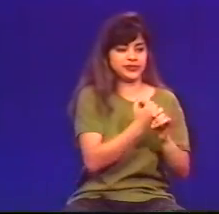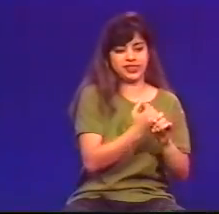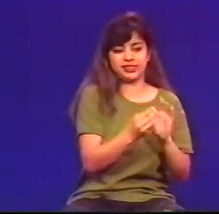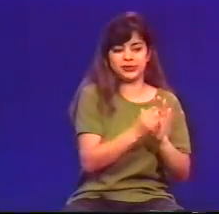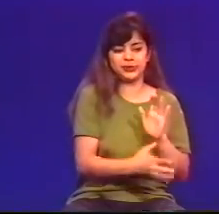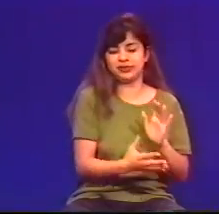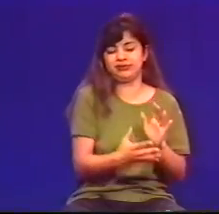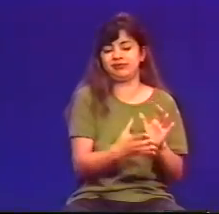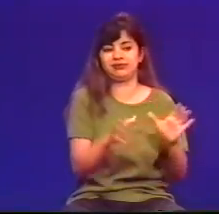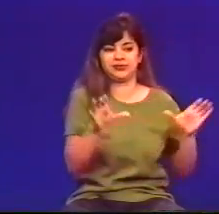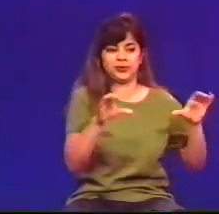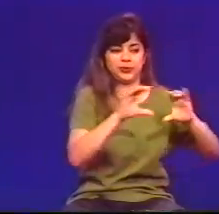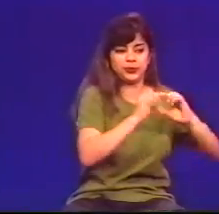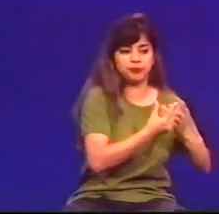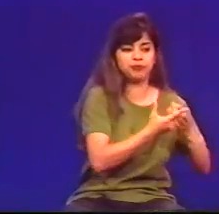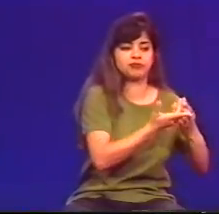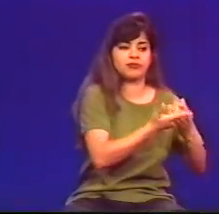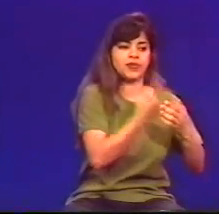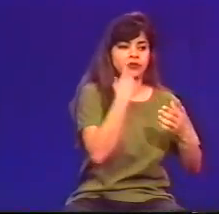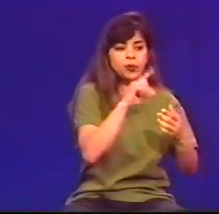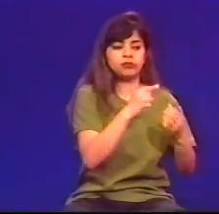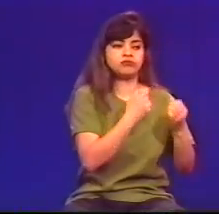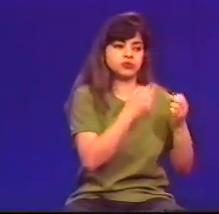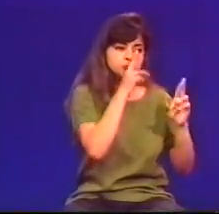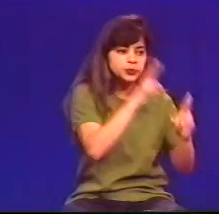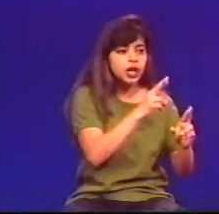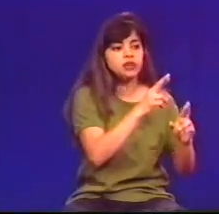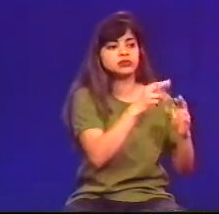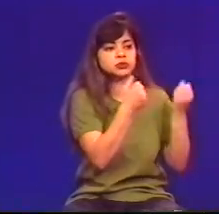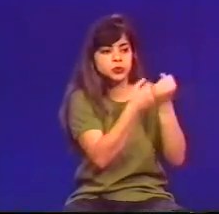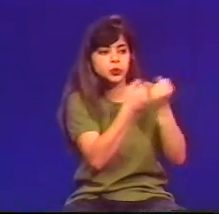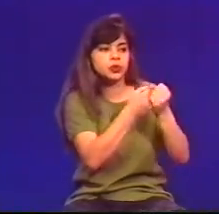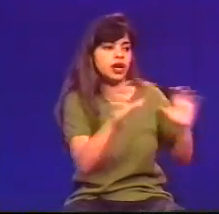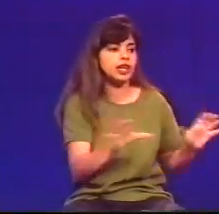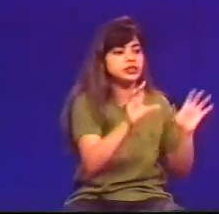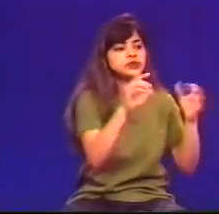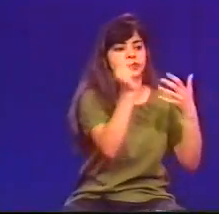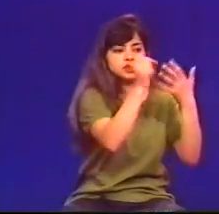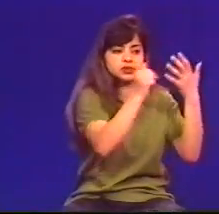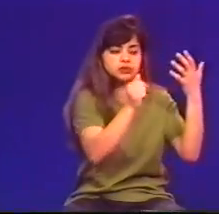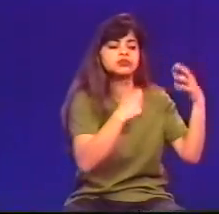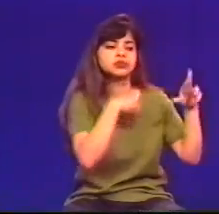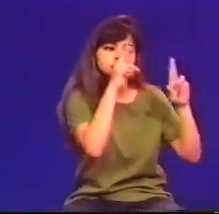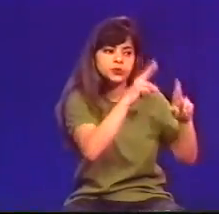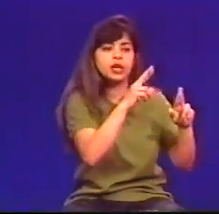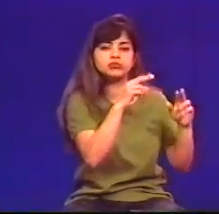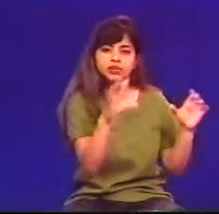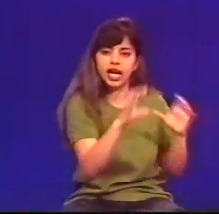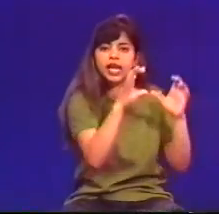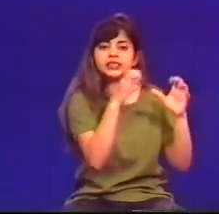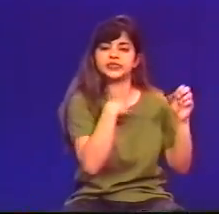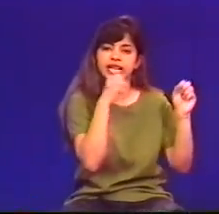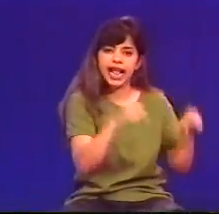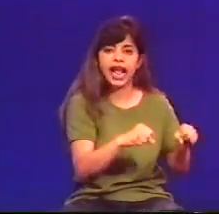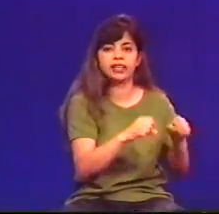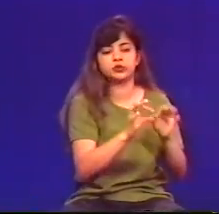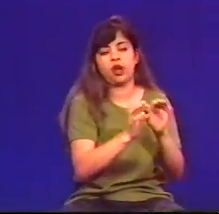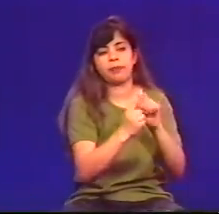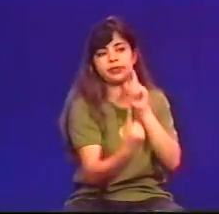And even though the International Student Organization was wonderful and very respectful, and we did our best to communicate and get along the best we